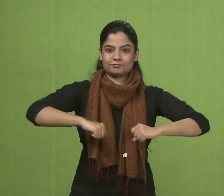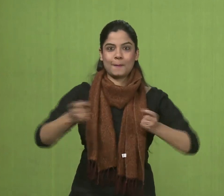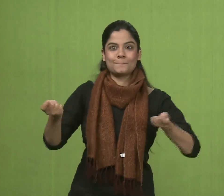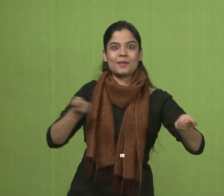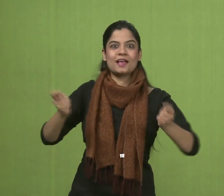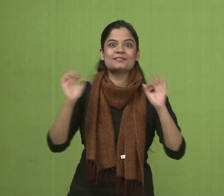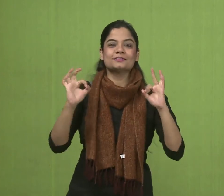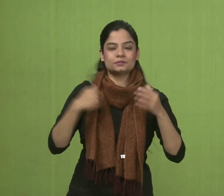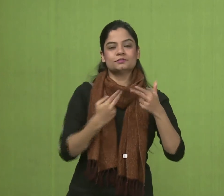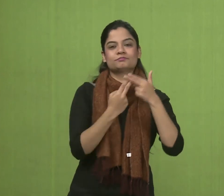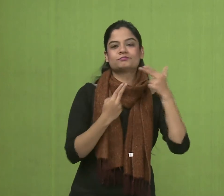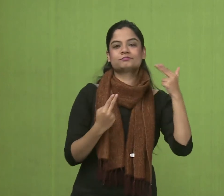about space management.